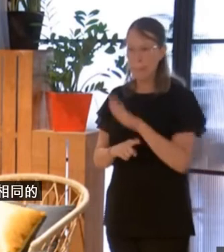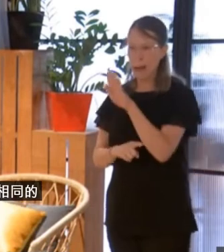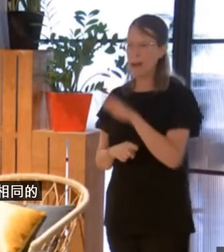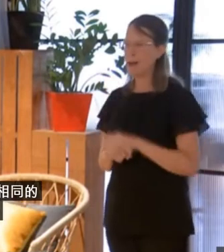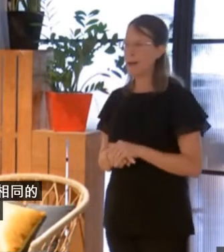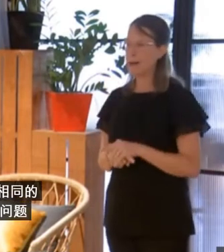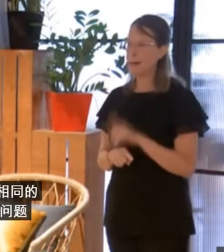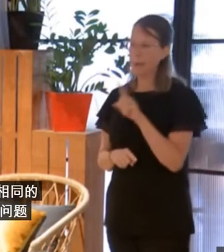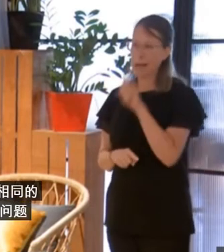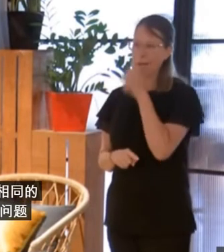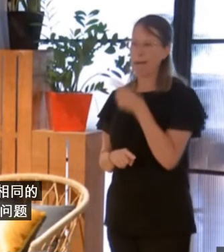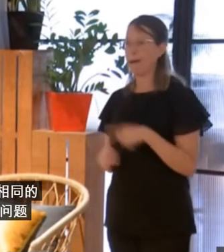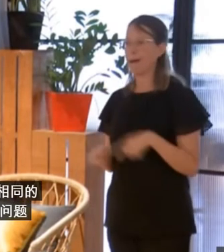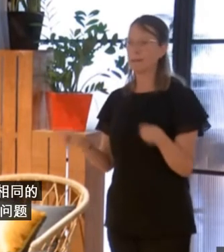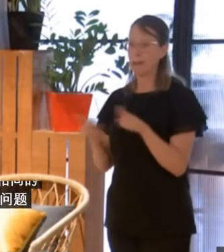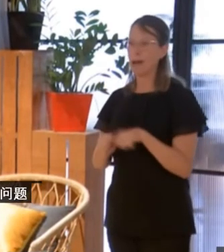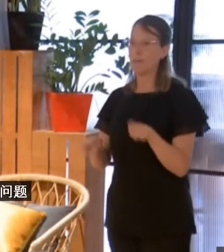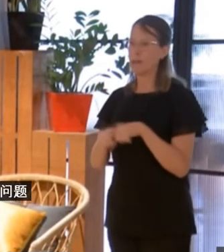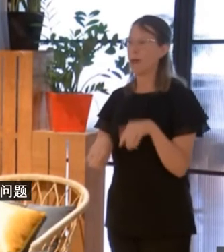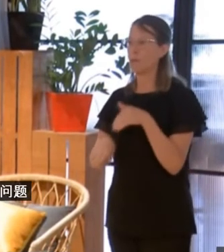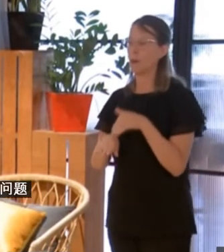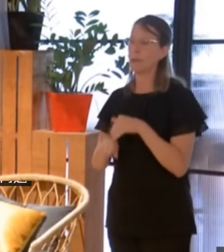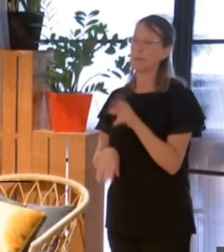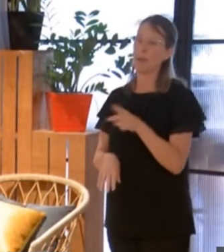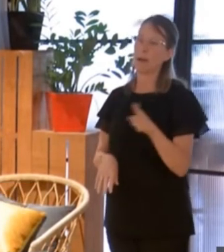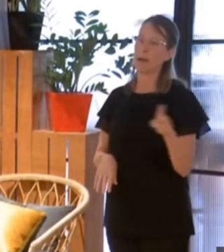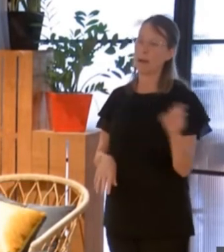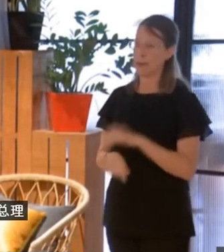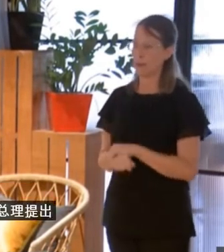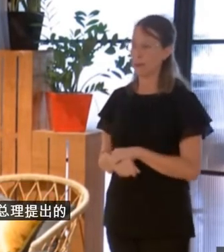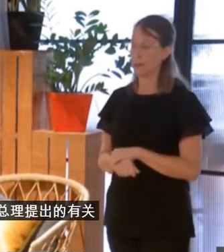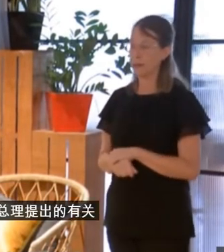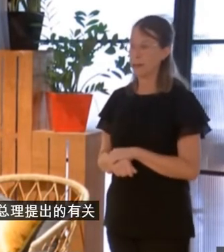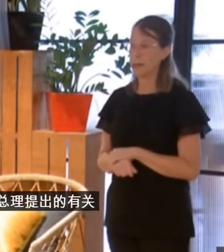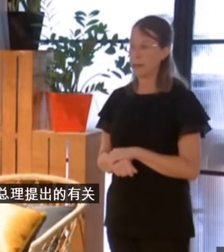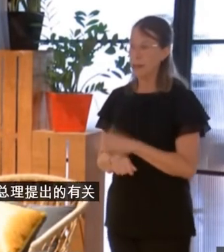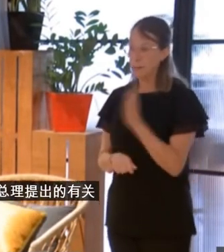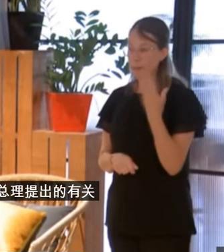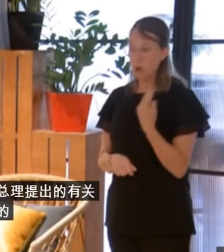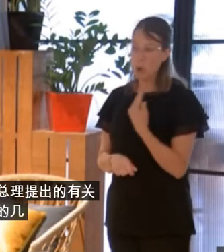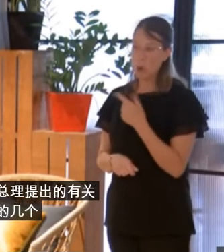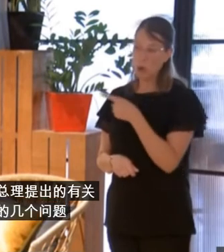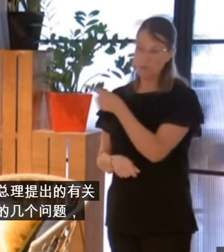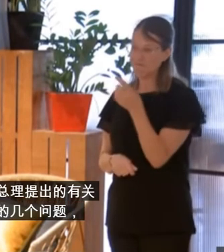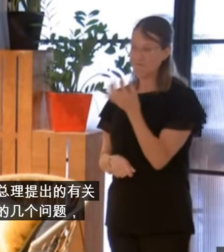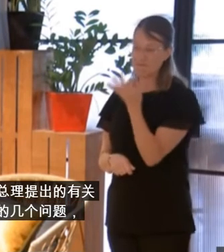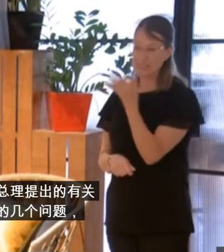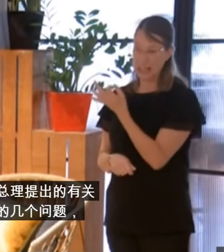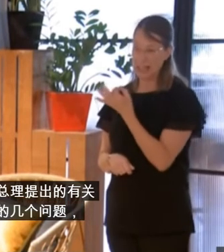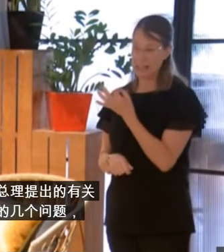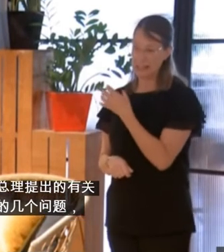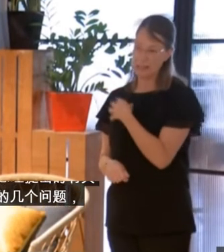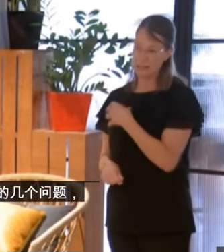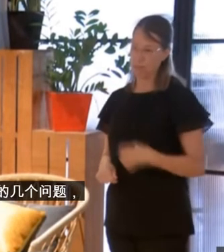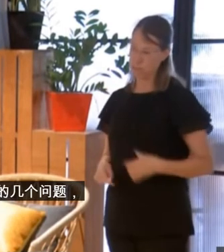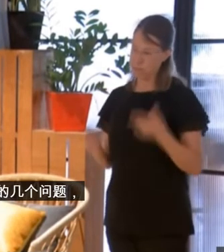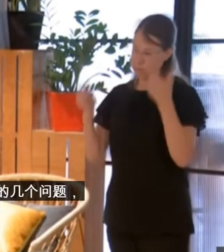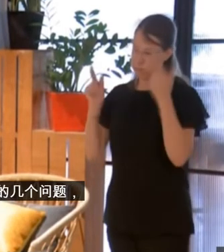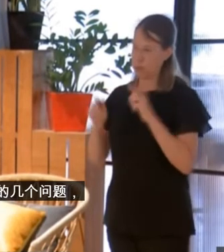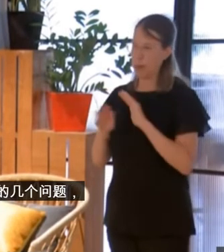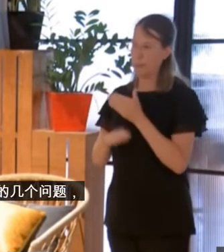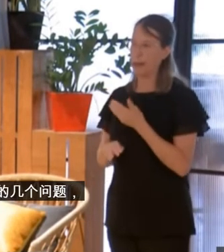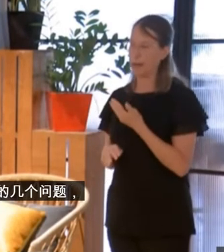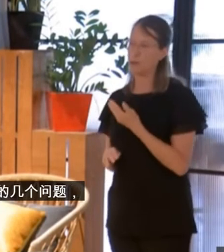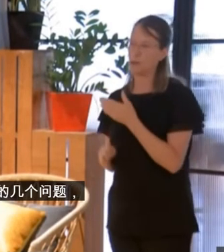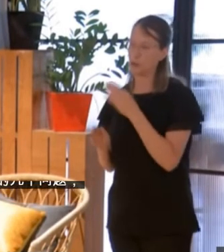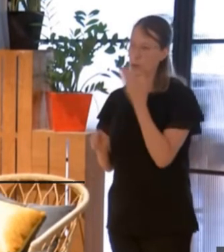same rules with the same structural problems. Just in relation to a couple of questions you asked the Premier about government and schools and the like, at the